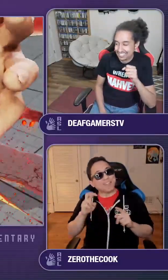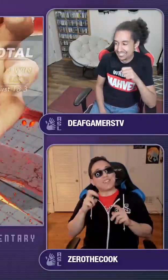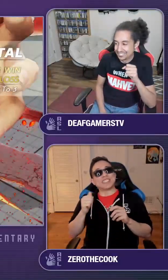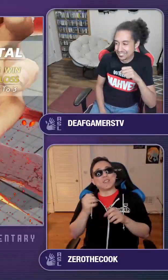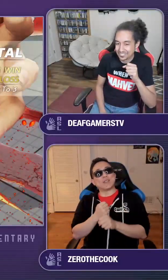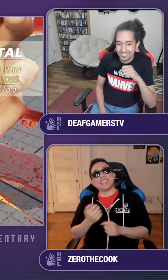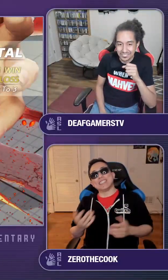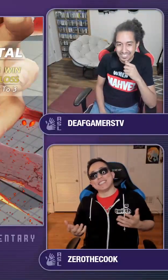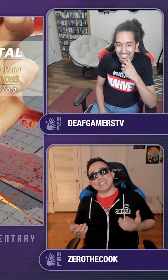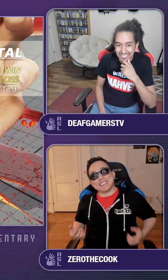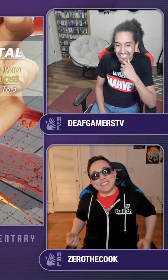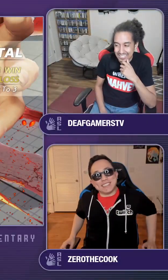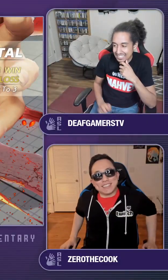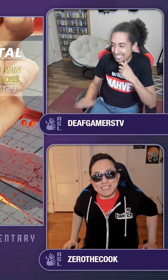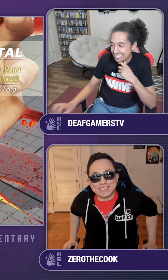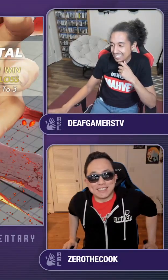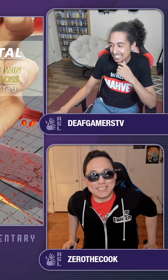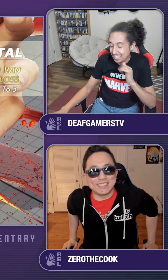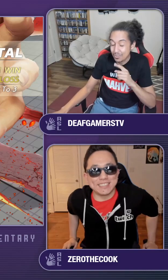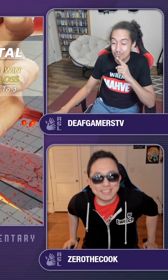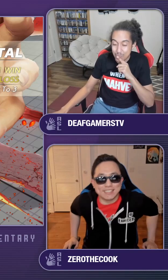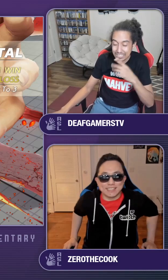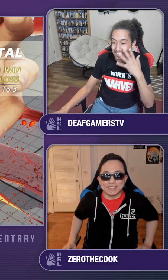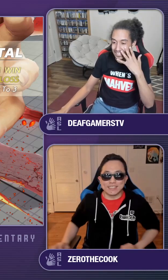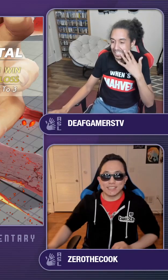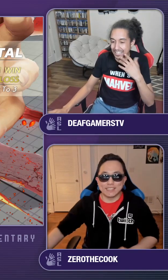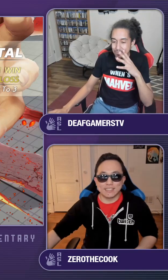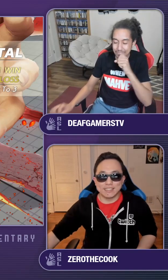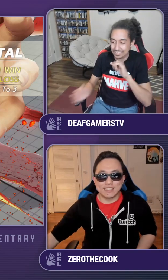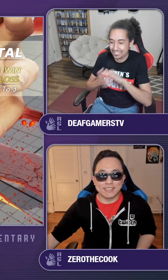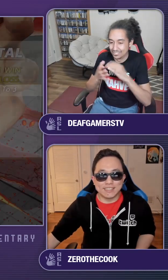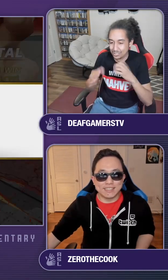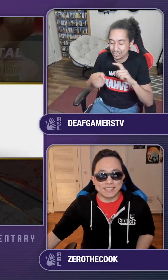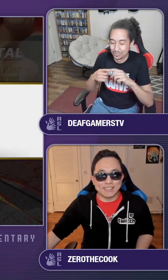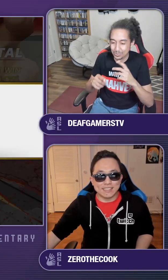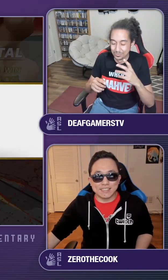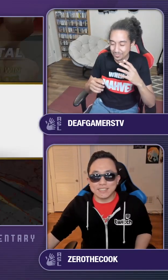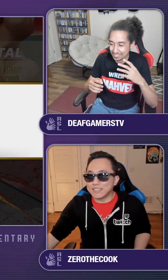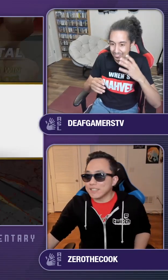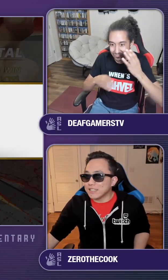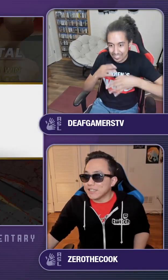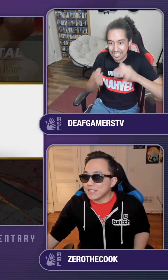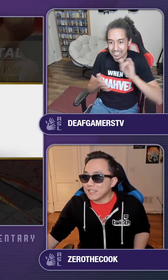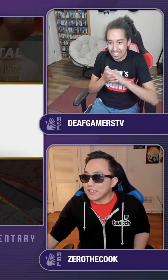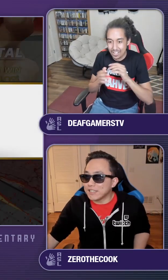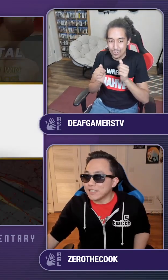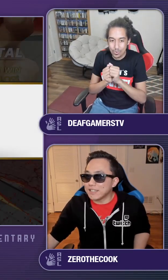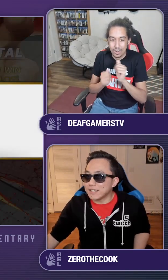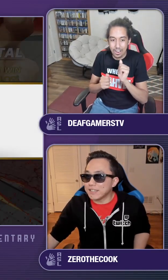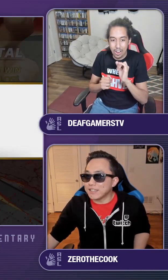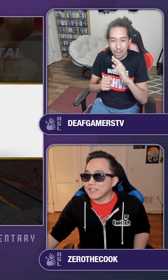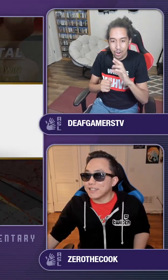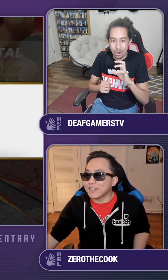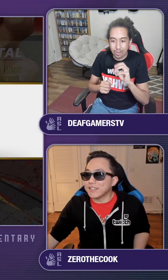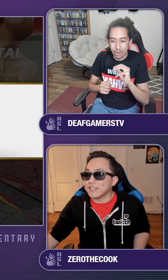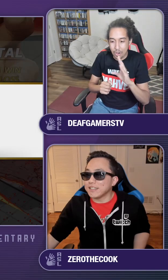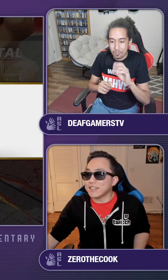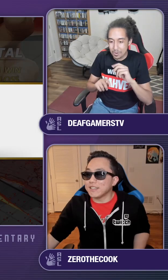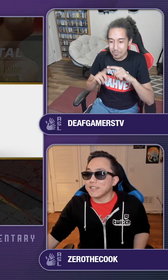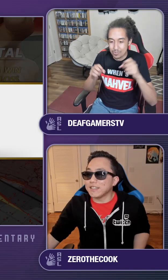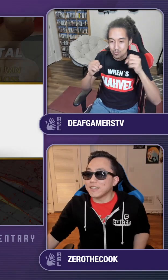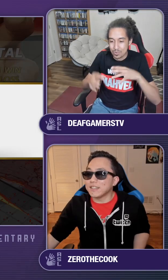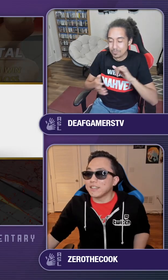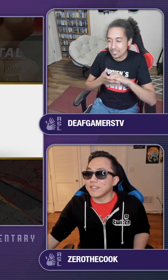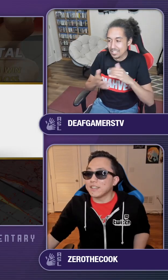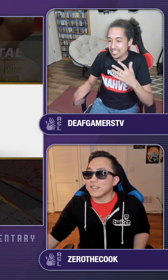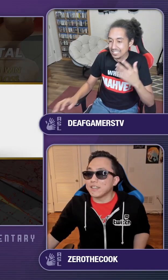do wonder if they thought that would actually punish, because it is a fast startup. It's a sub. Nah, it's probably a